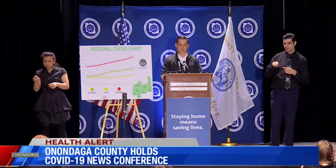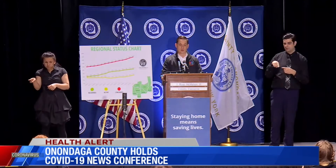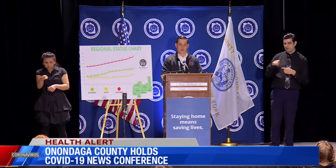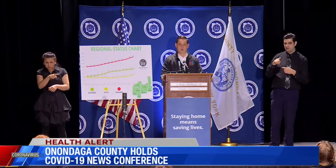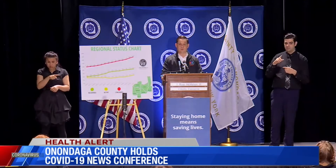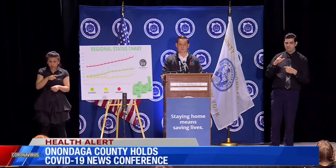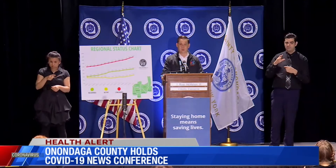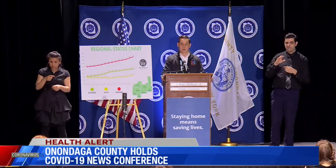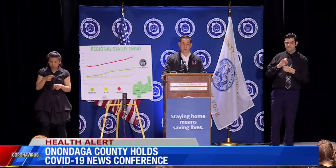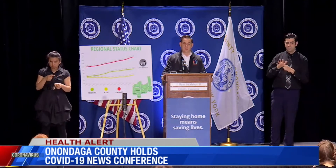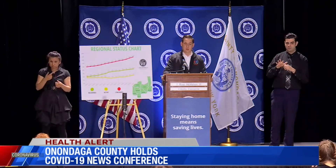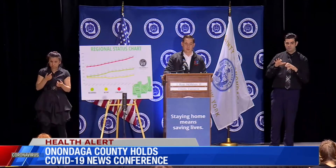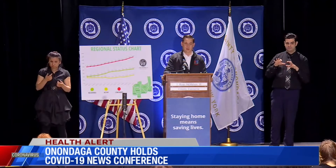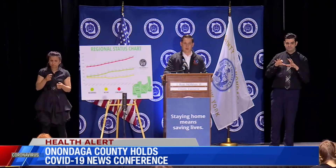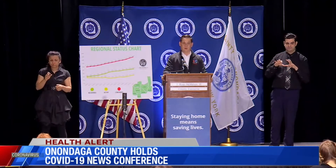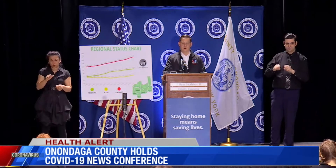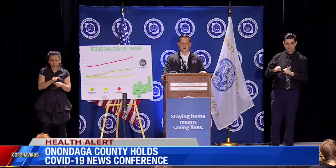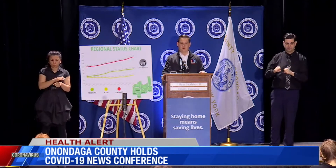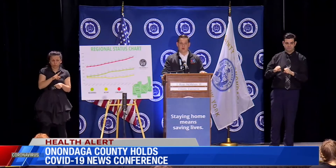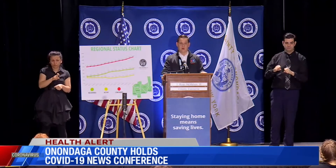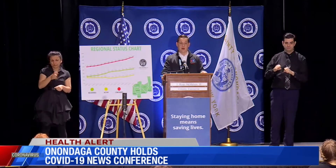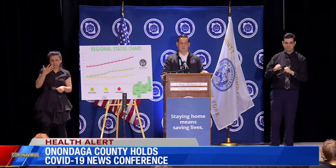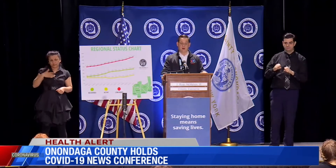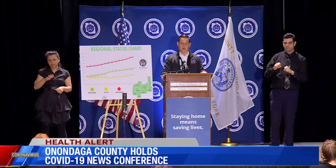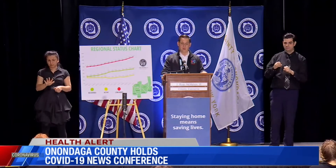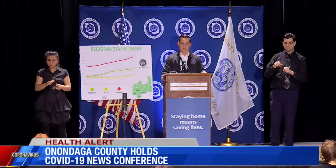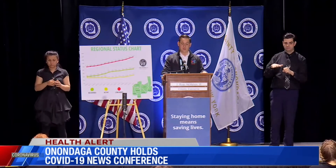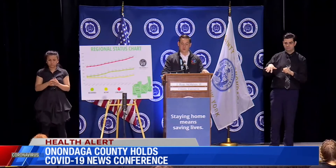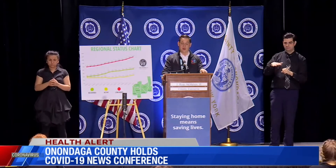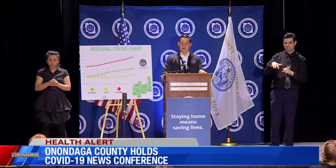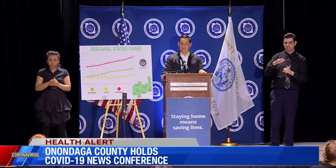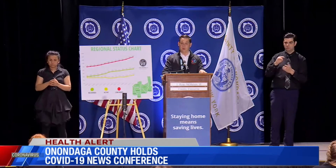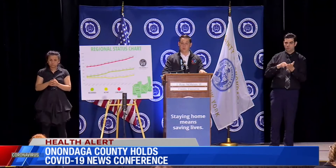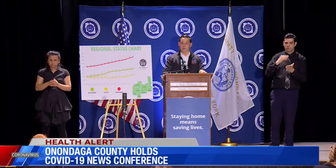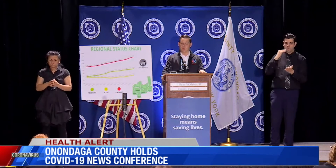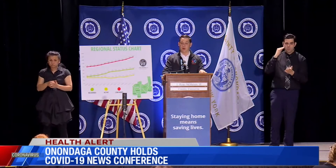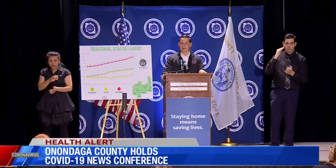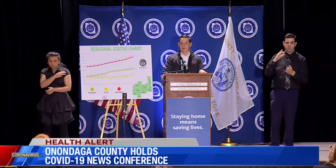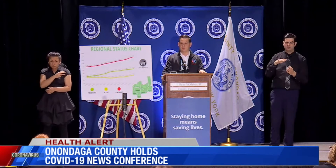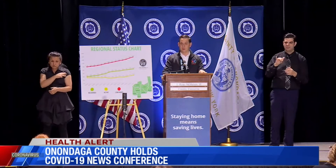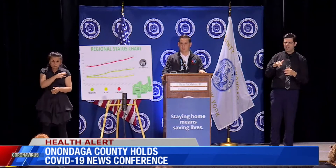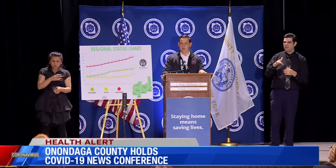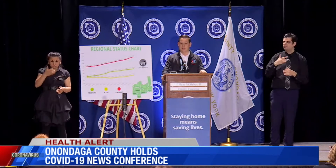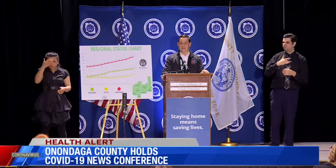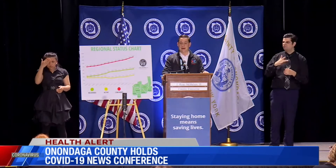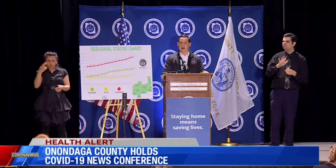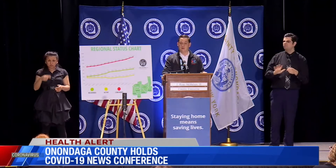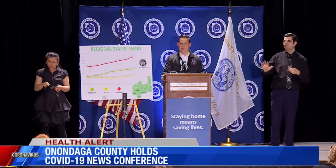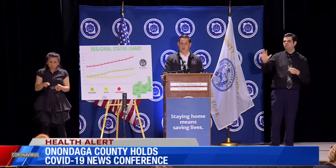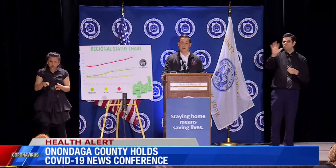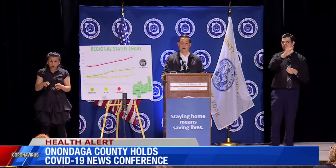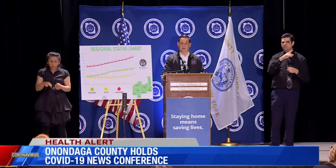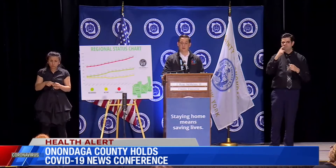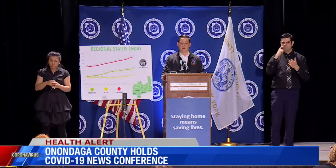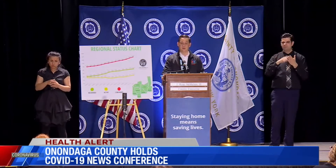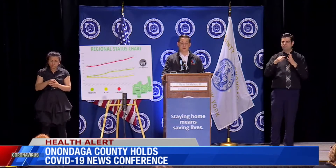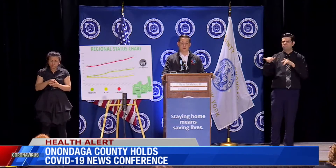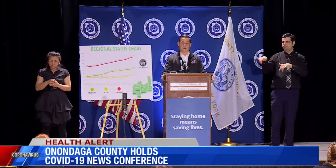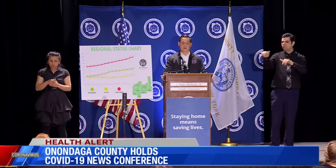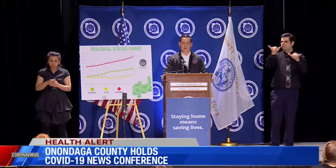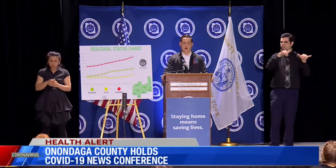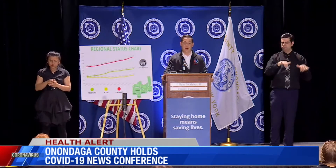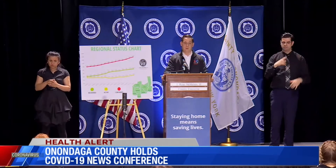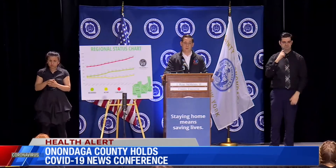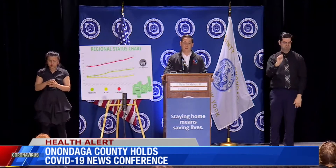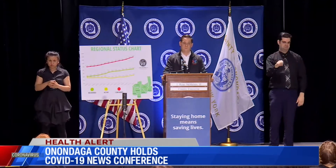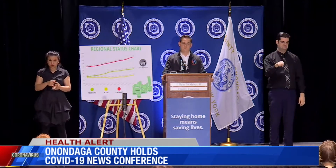hardest? It is. And folks with underlying medical conditions, we've had people we've lost that did not have underlying medical conditions.